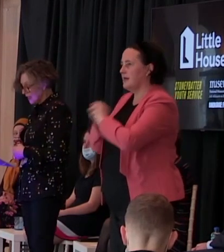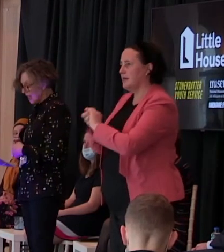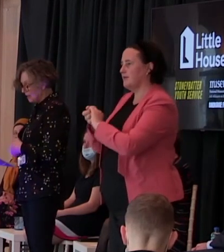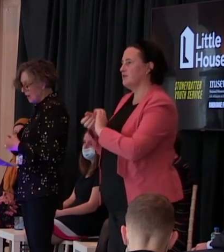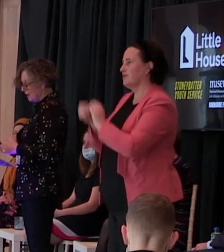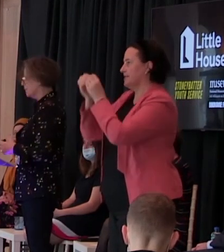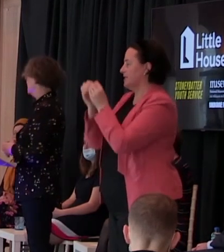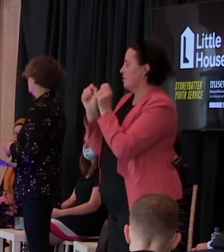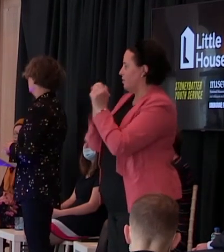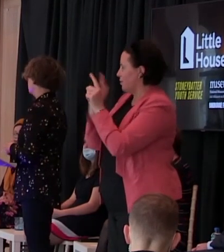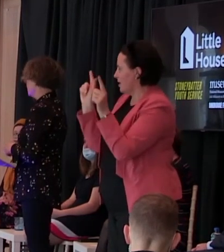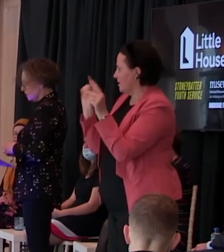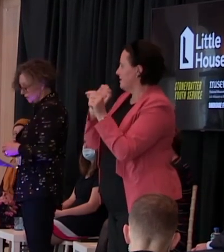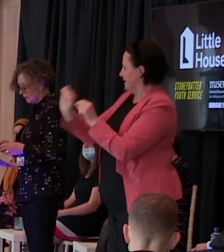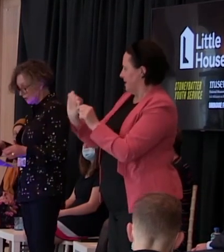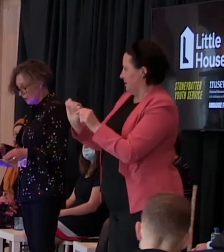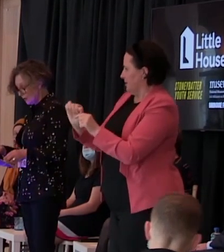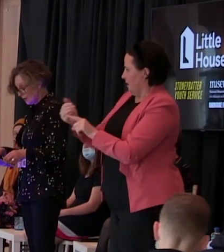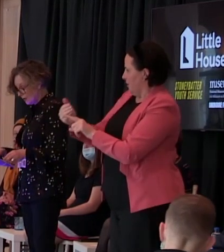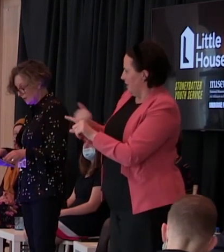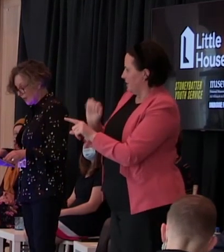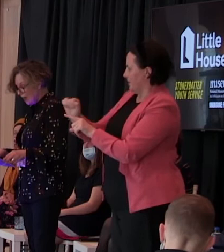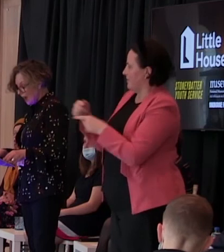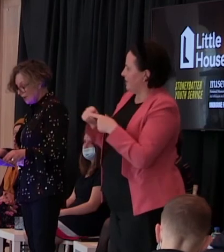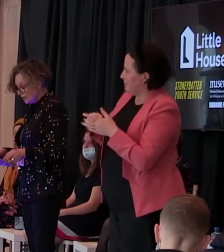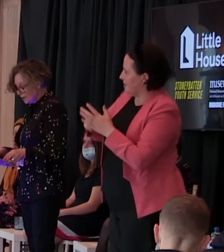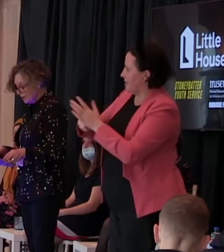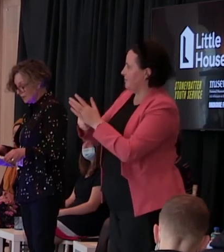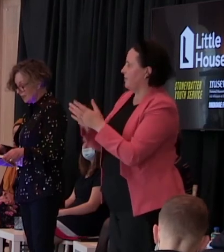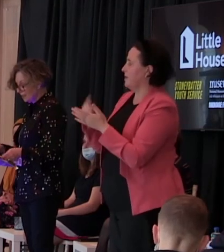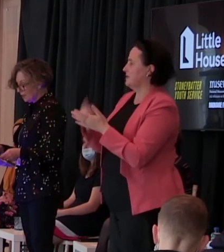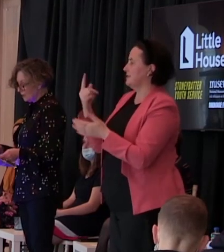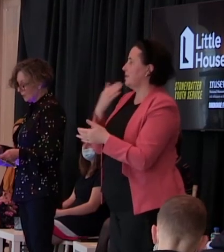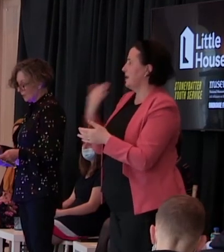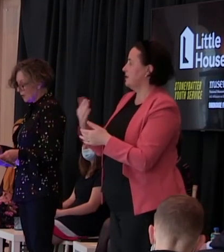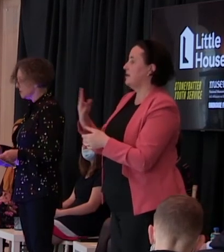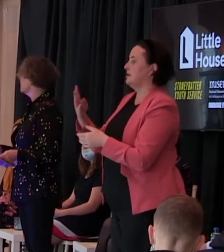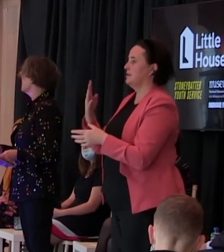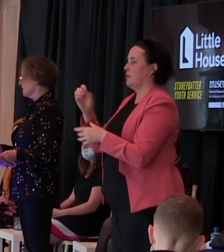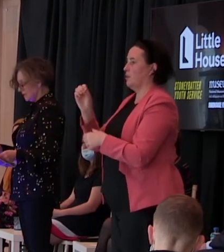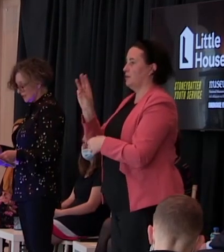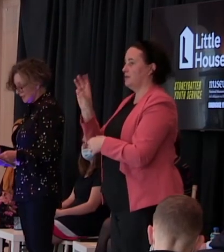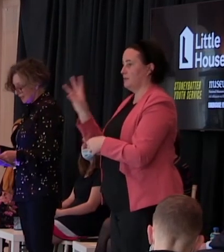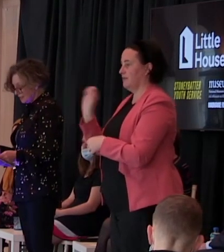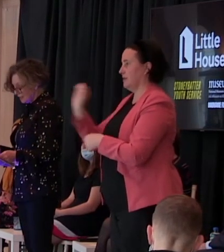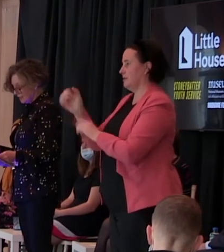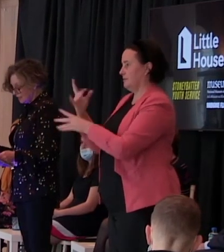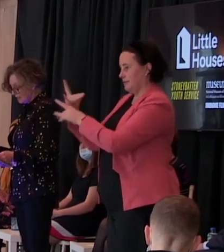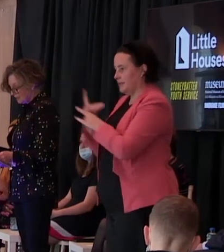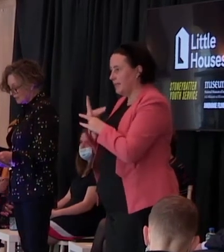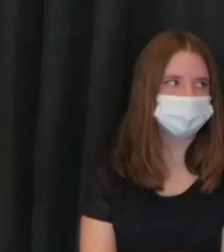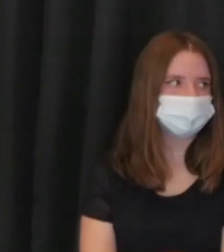project and are behind the planning of this launch with Q4PR. I also need to thank the Office of Public Works for assistance in the